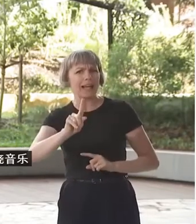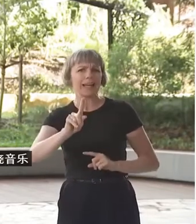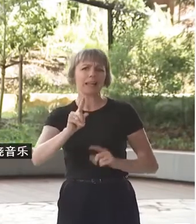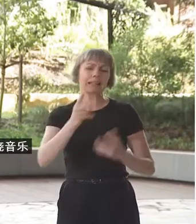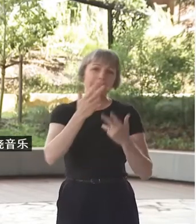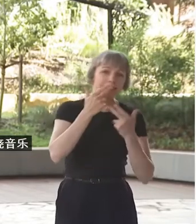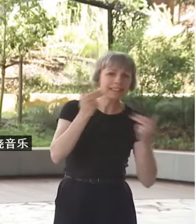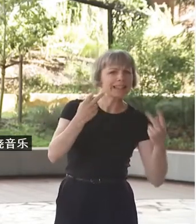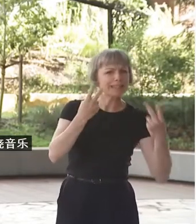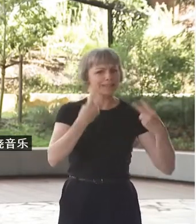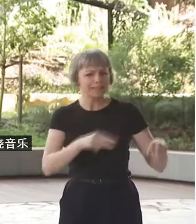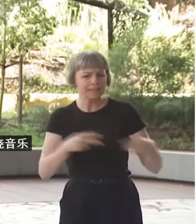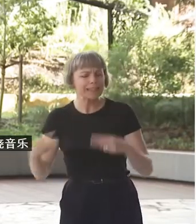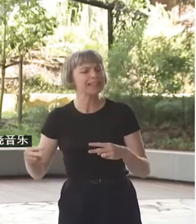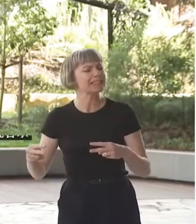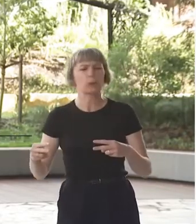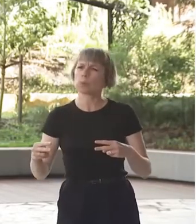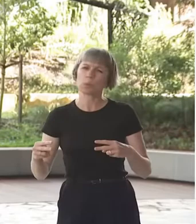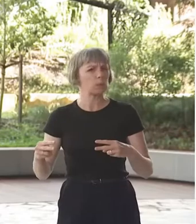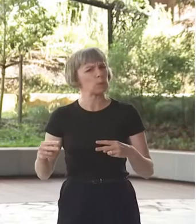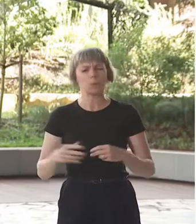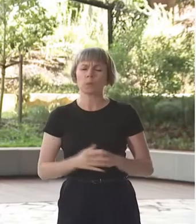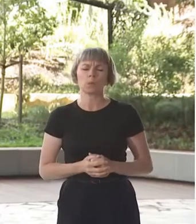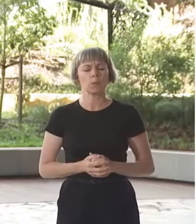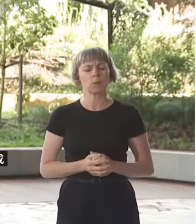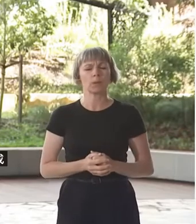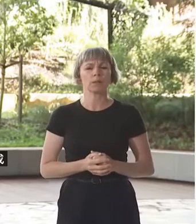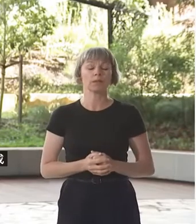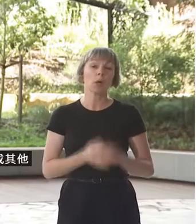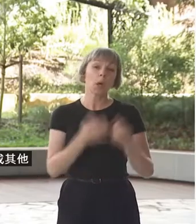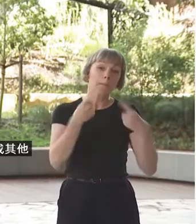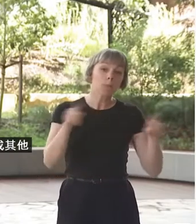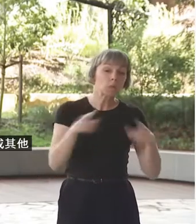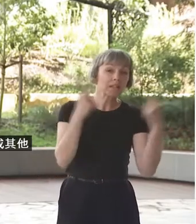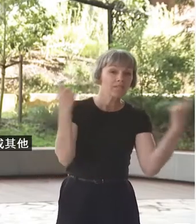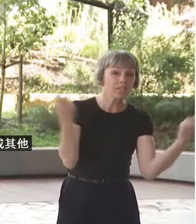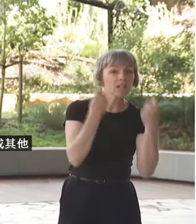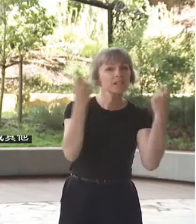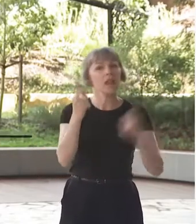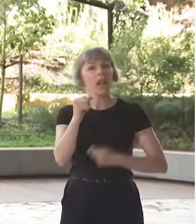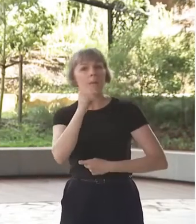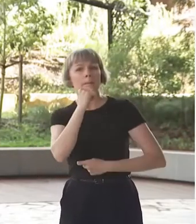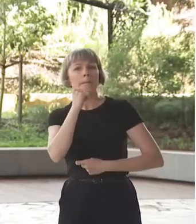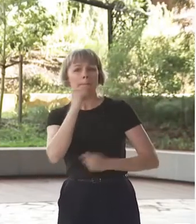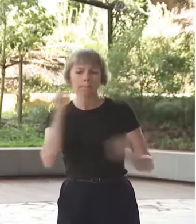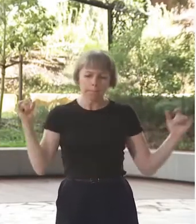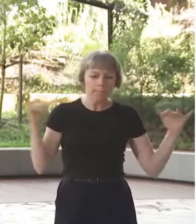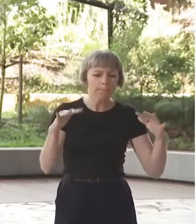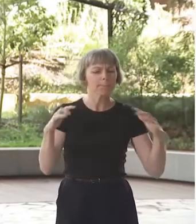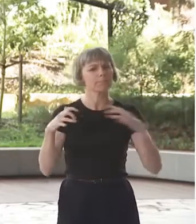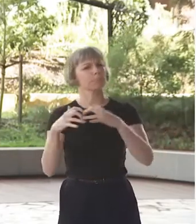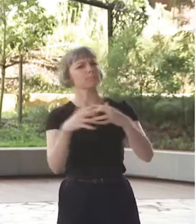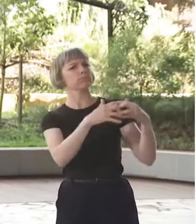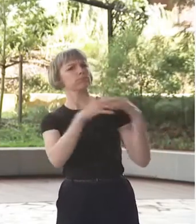around music festivals or events in pubs and clubs or other settings, it brings